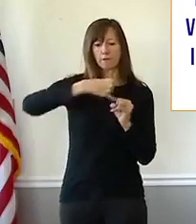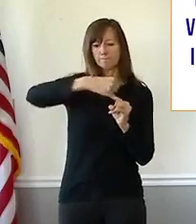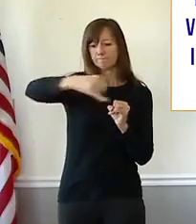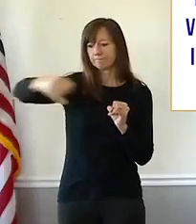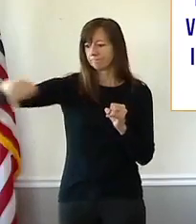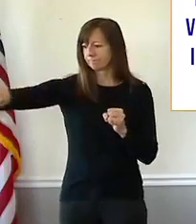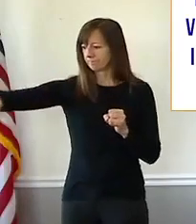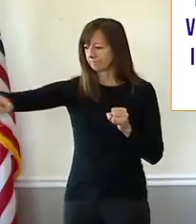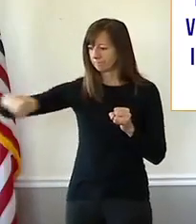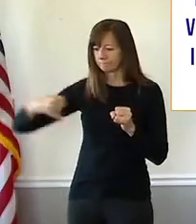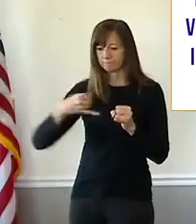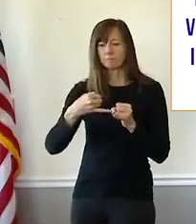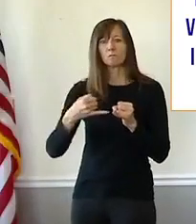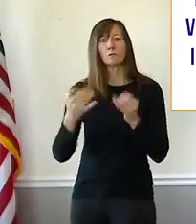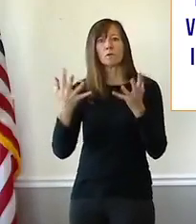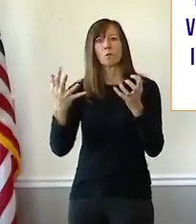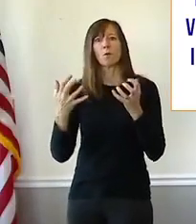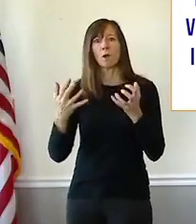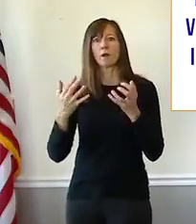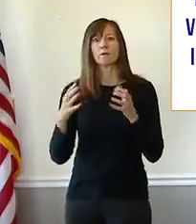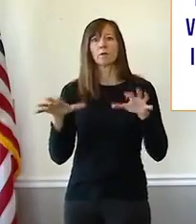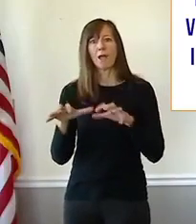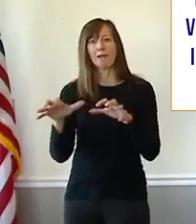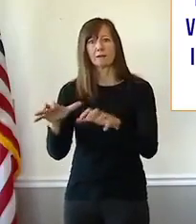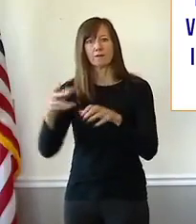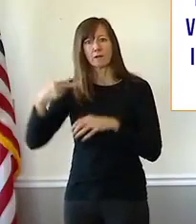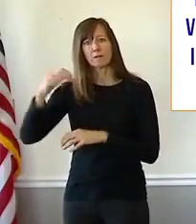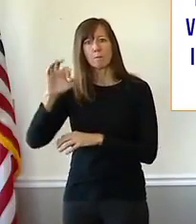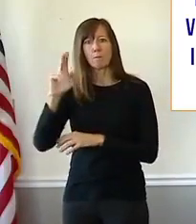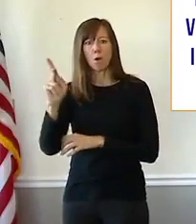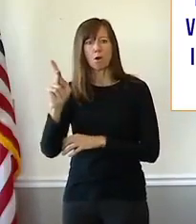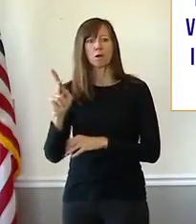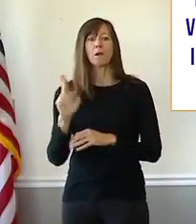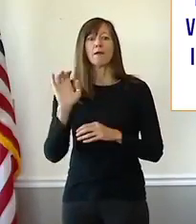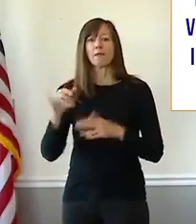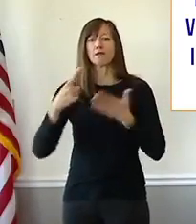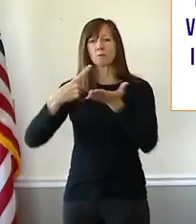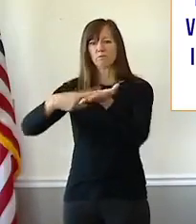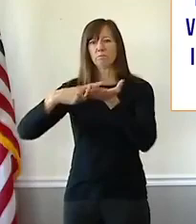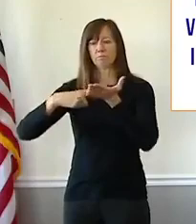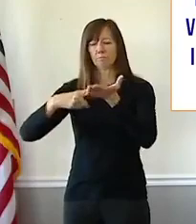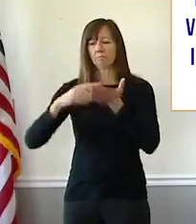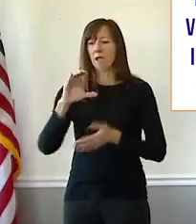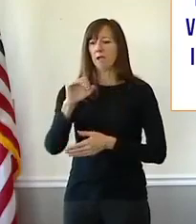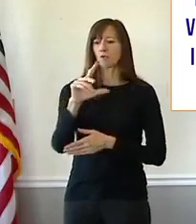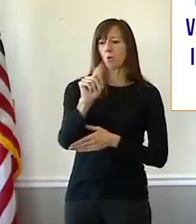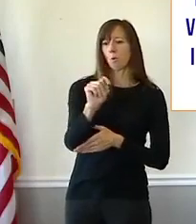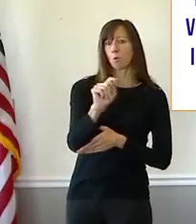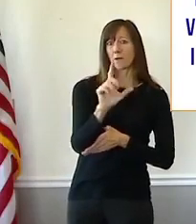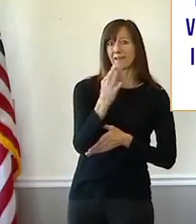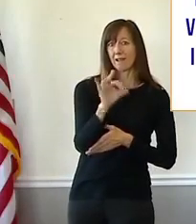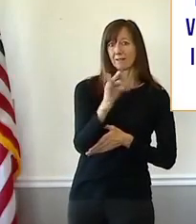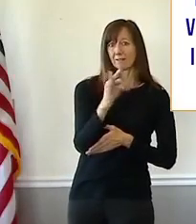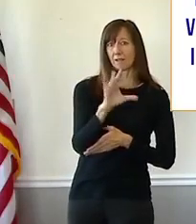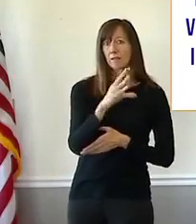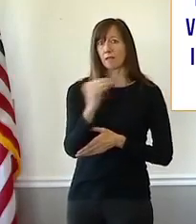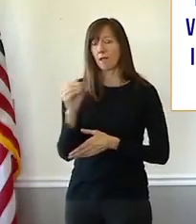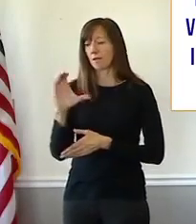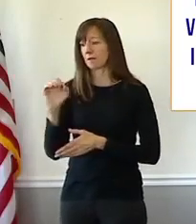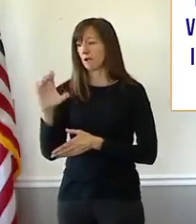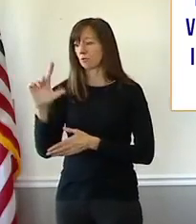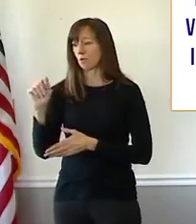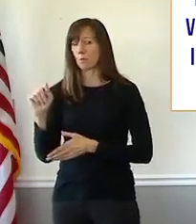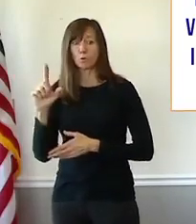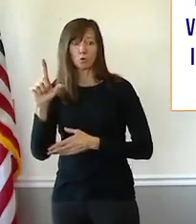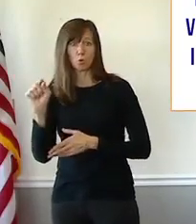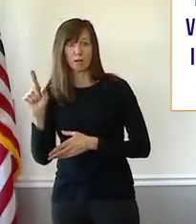activate the park. That's step 1 and what we'll be talking about on October 19th and 20th. So we're asking to please look for that information, and if